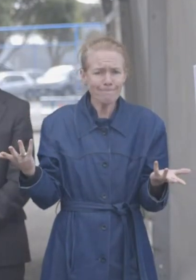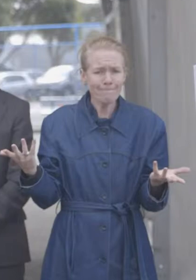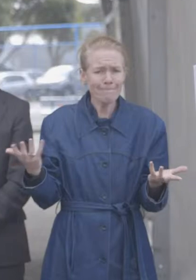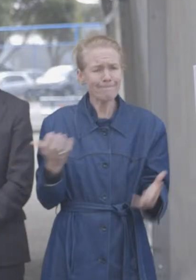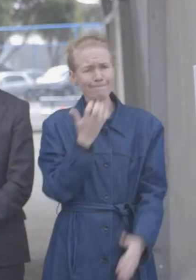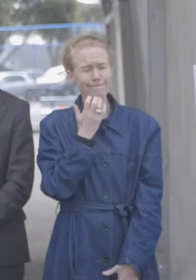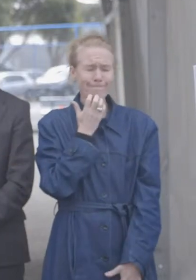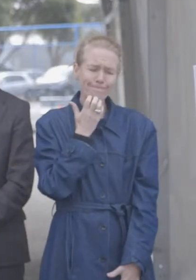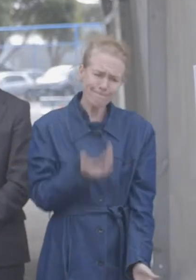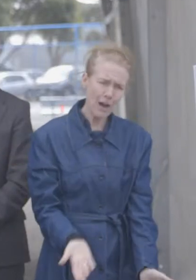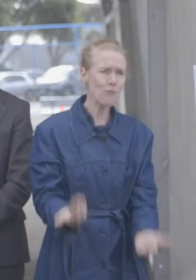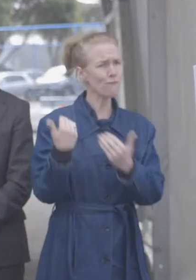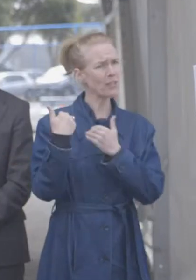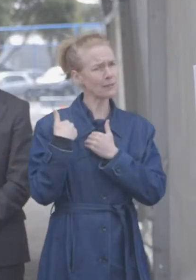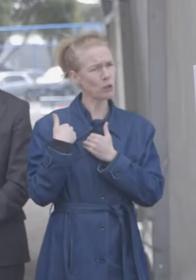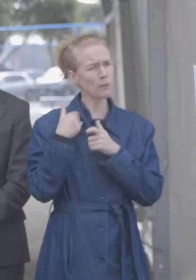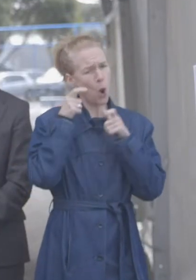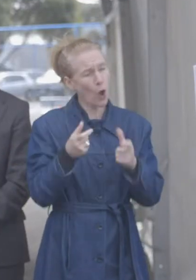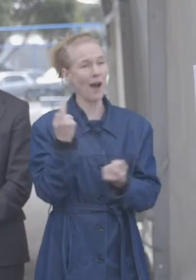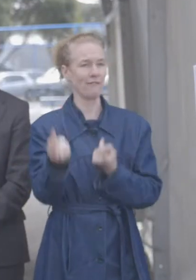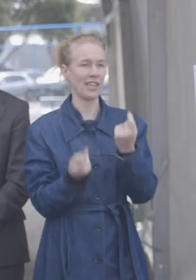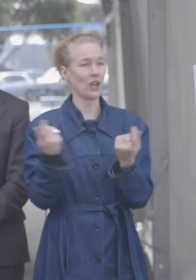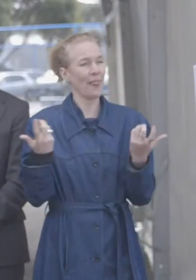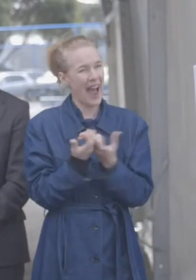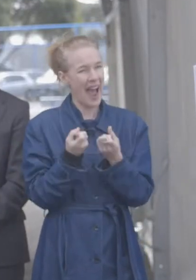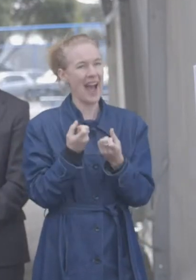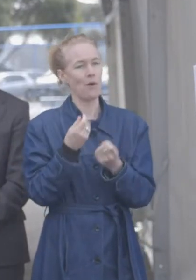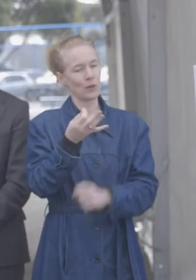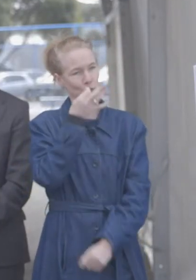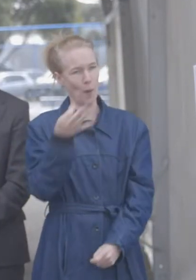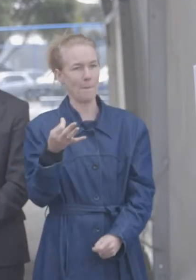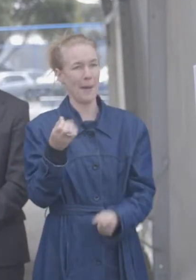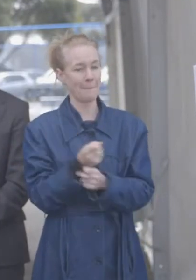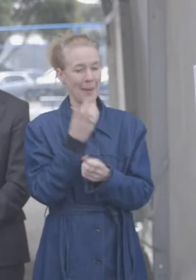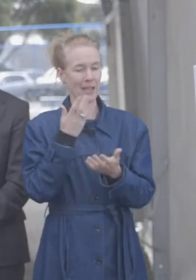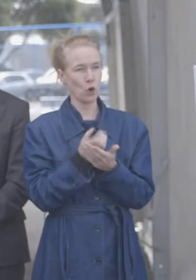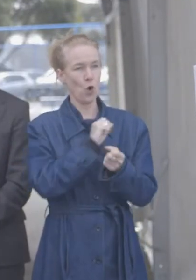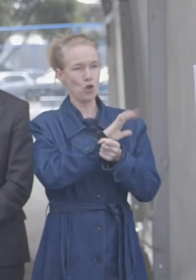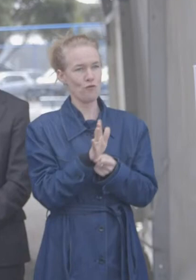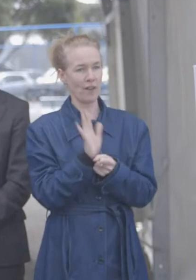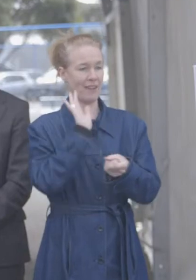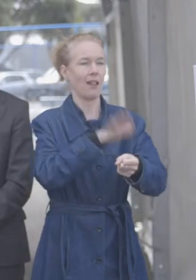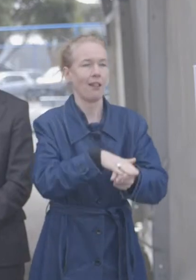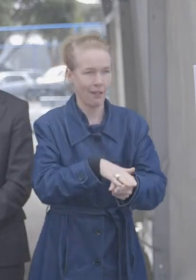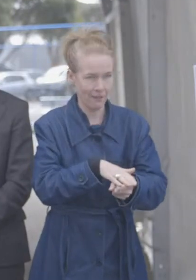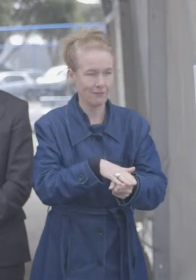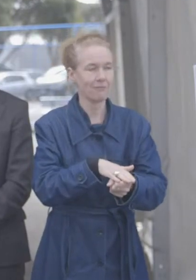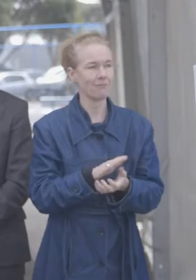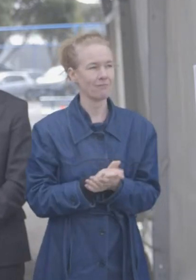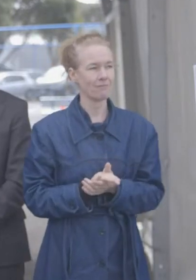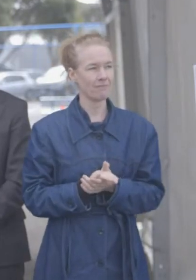responsibility, I think, as New Zealanders to step up and do what's advised for the benefit of all of us. Yeah.